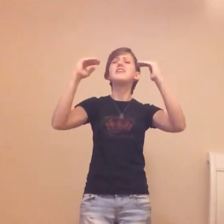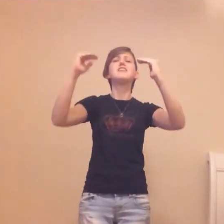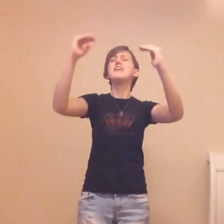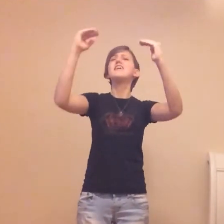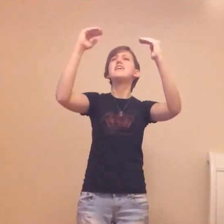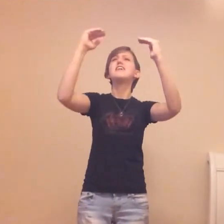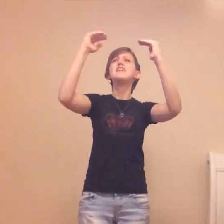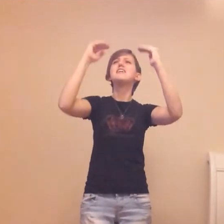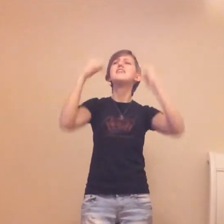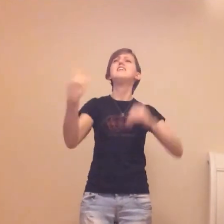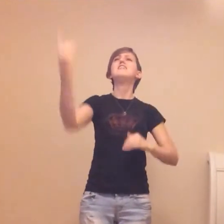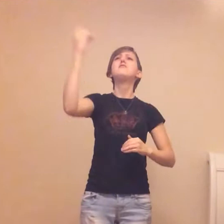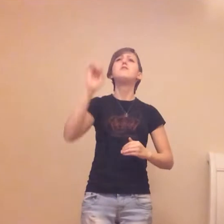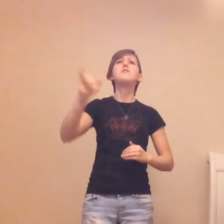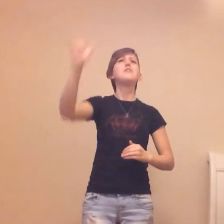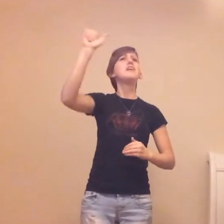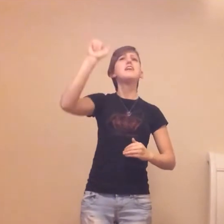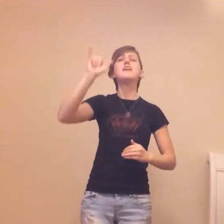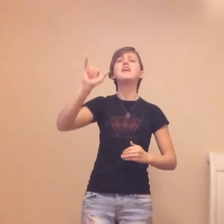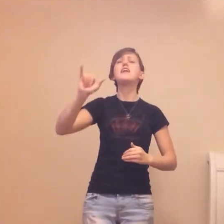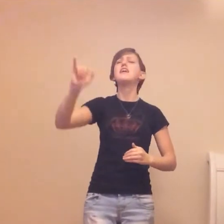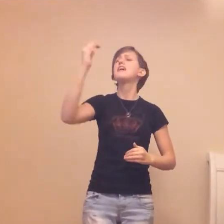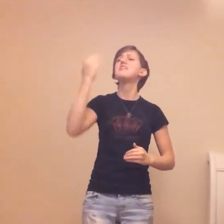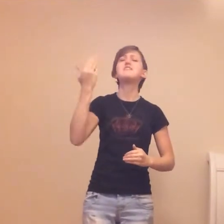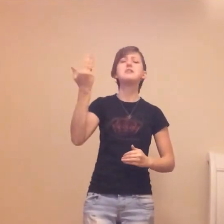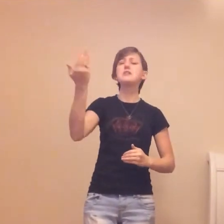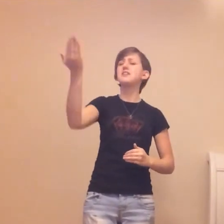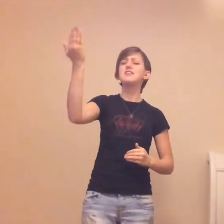all the way.